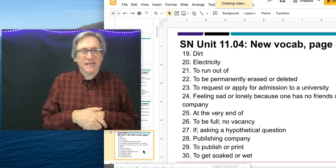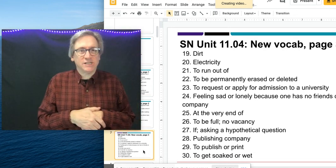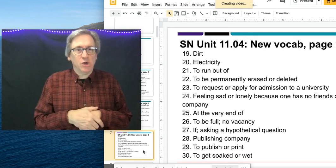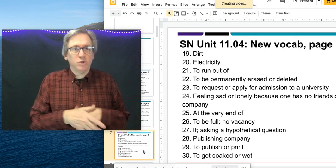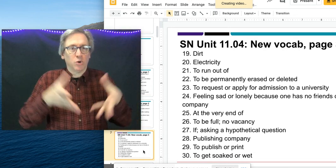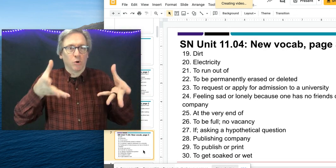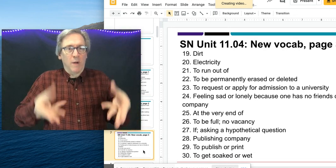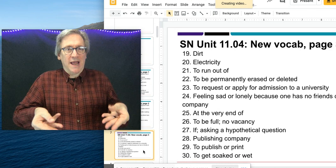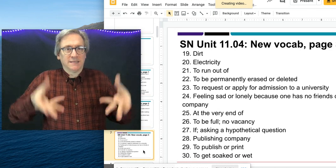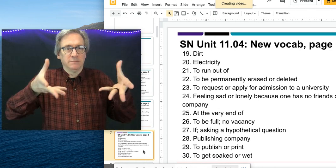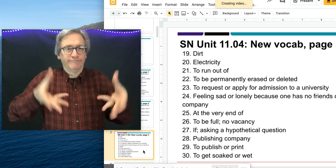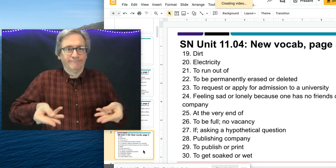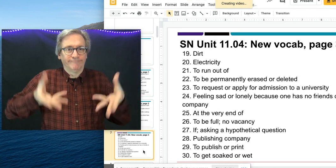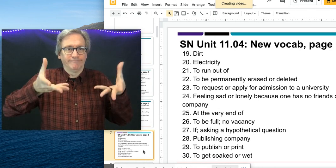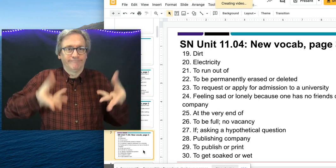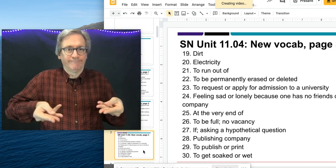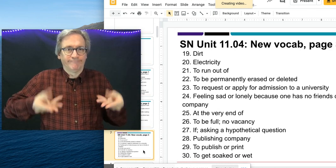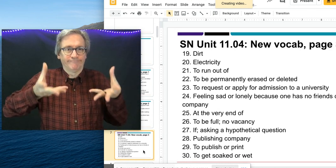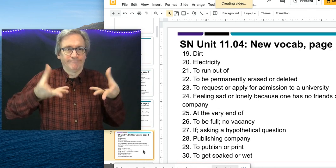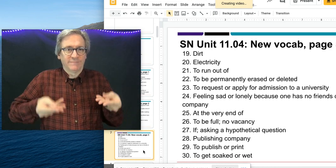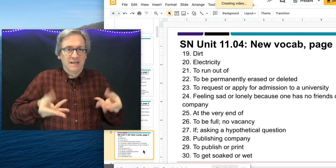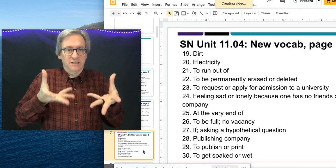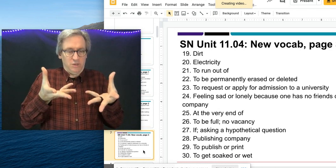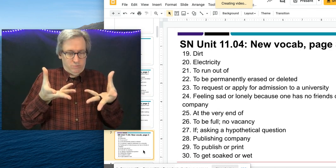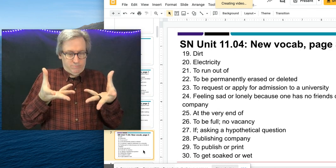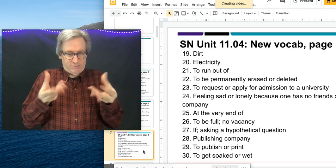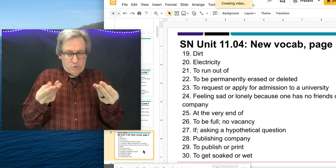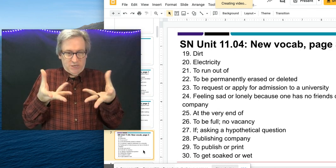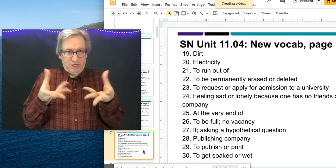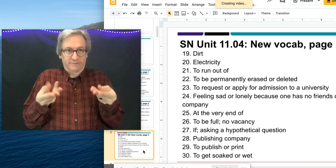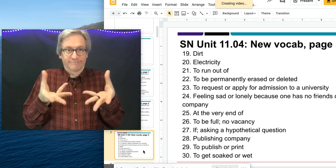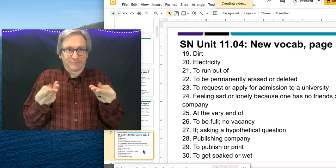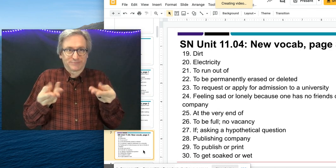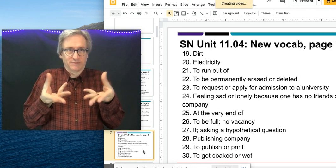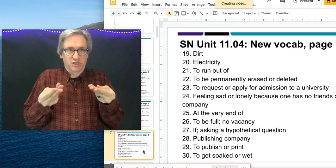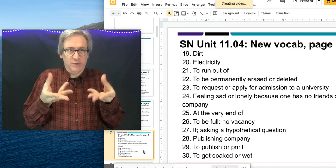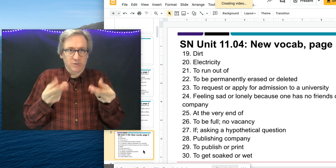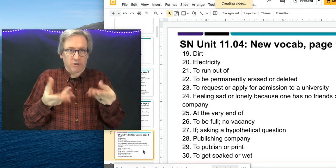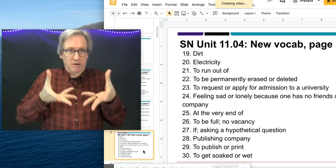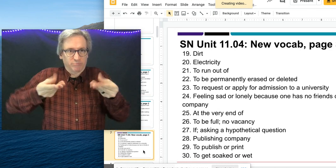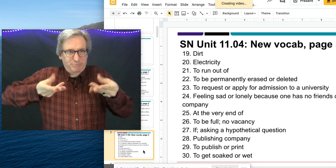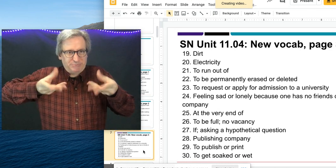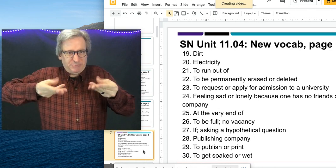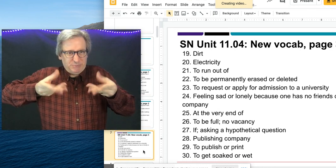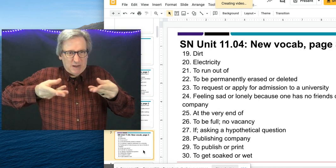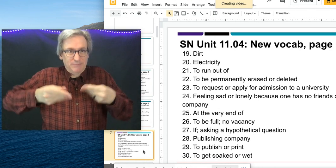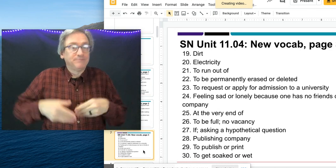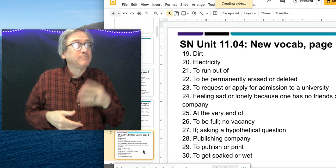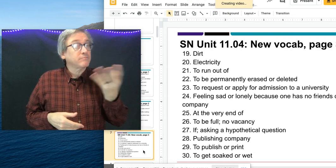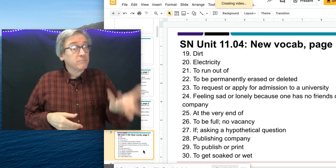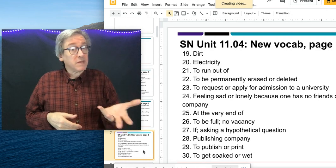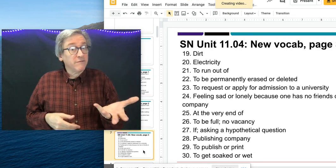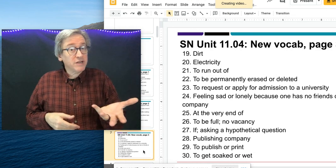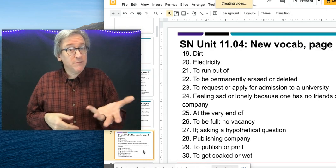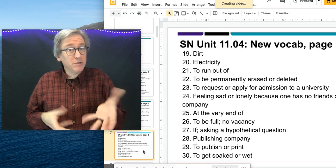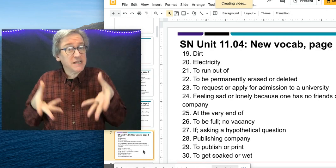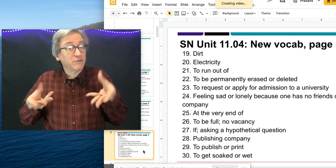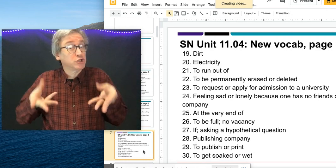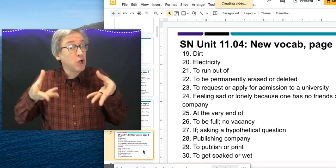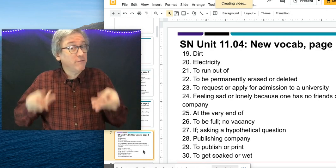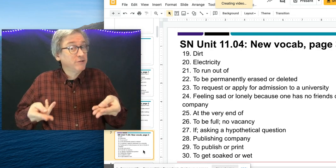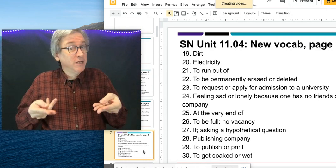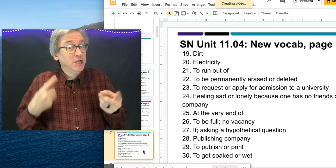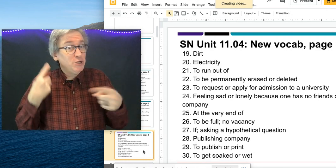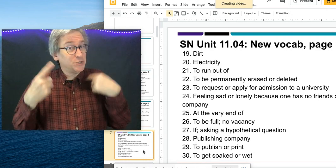And to get soaked or wet. So squish it, squeeze the water out, wet. Very similar sign